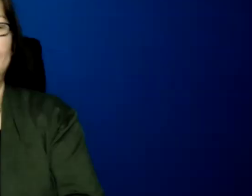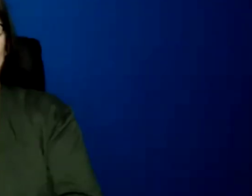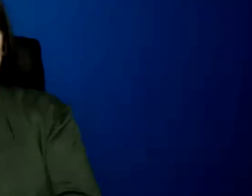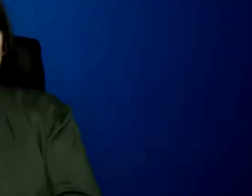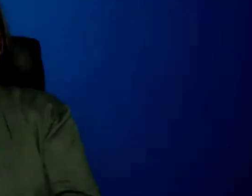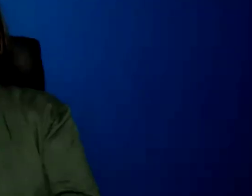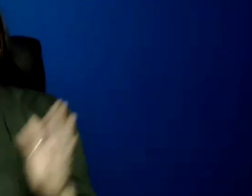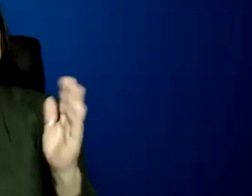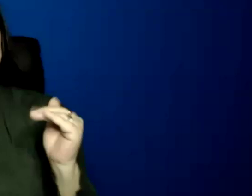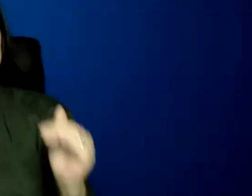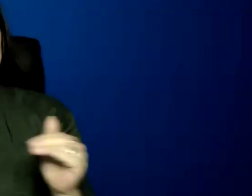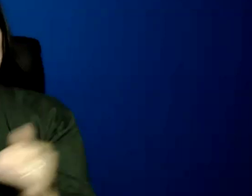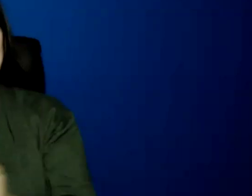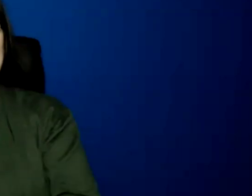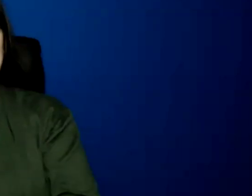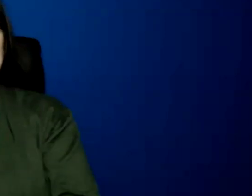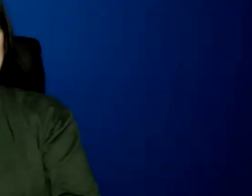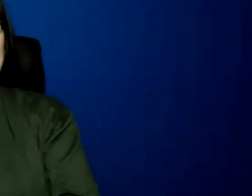Our next speaker is Matthew Ruggiero.